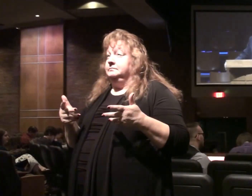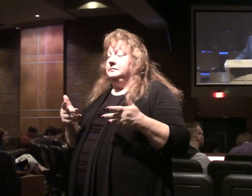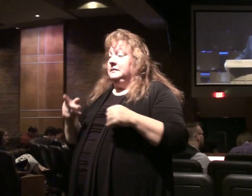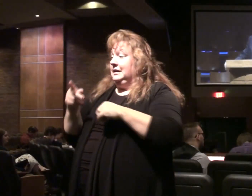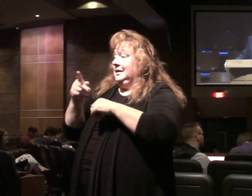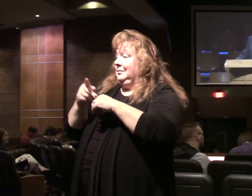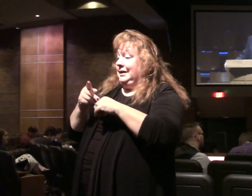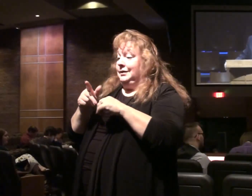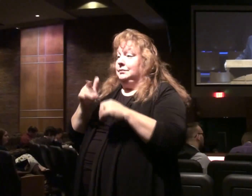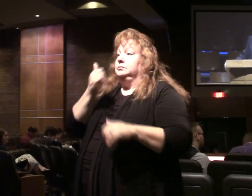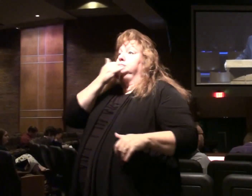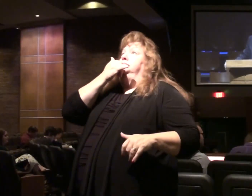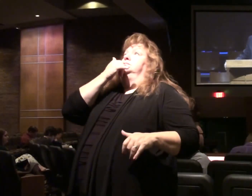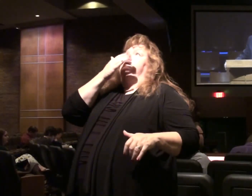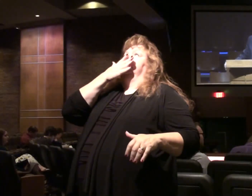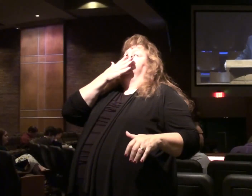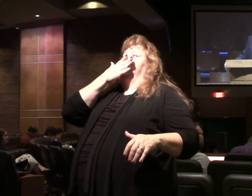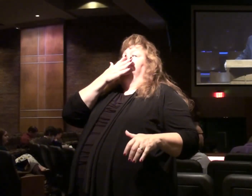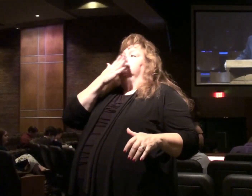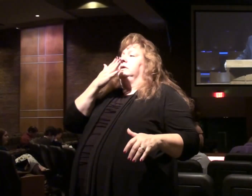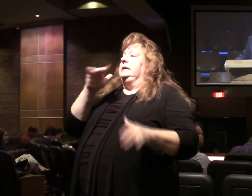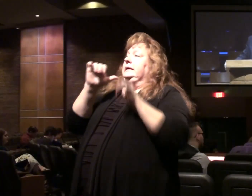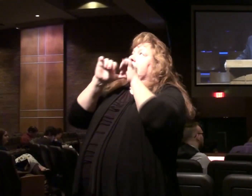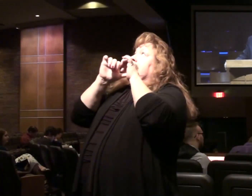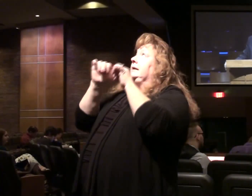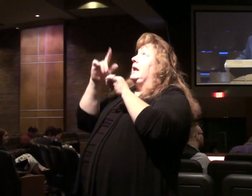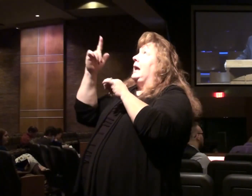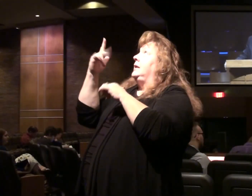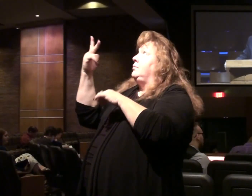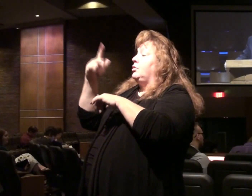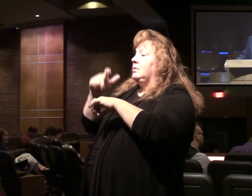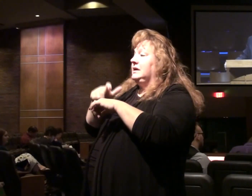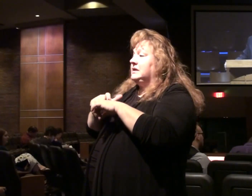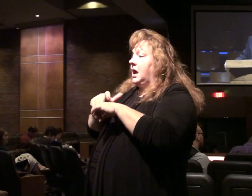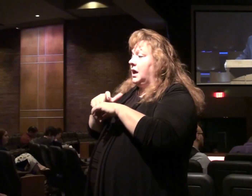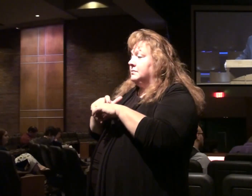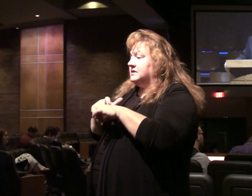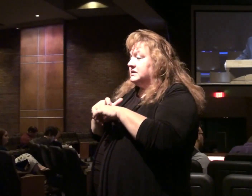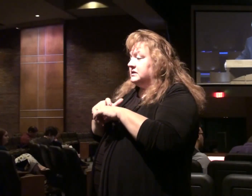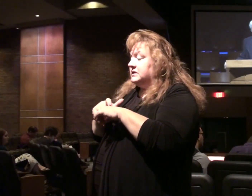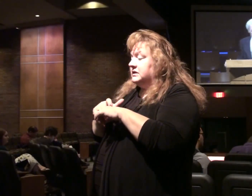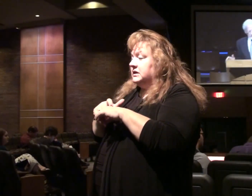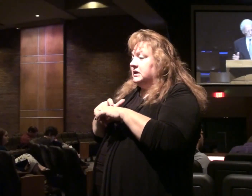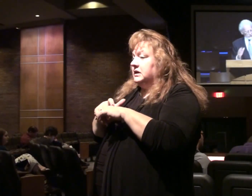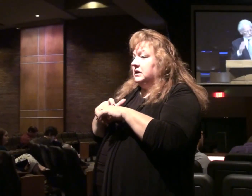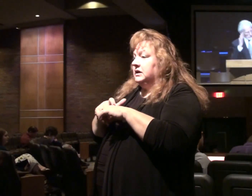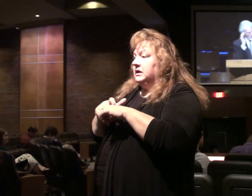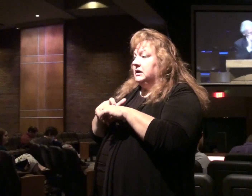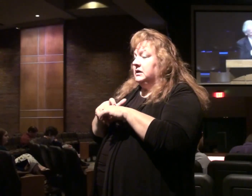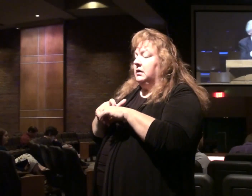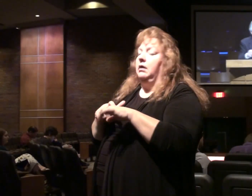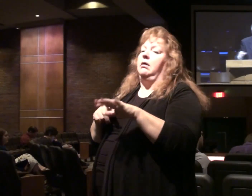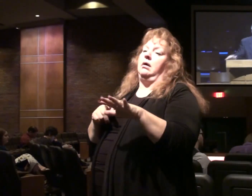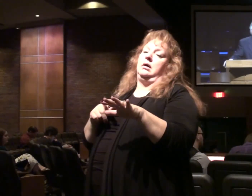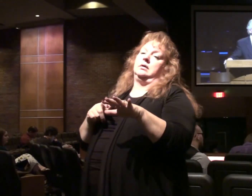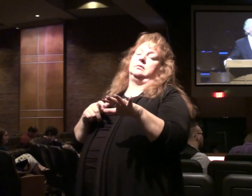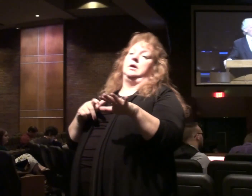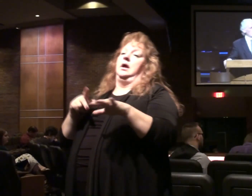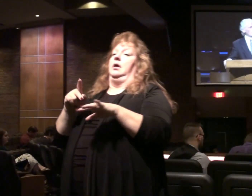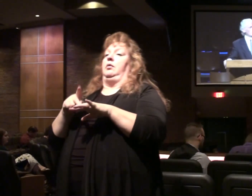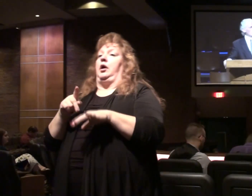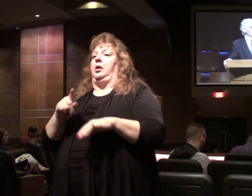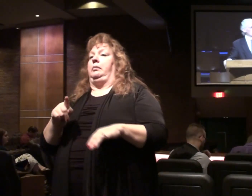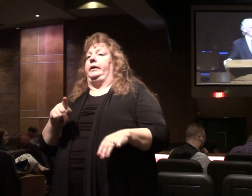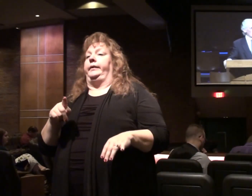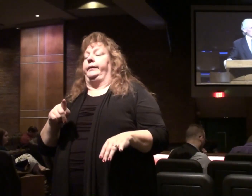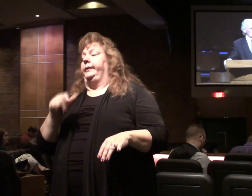Peter stumbled. He denied the Lord three times. Let's run and rush in there and say, oh, well, obviously